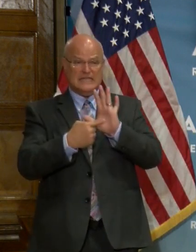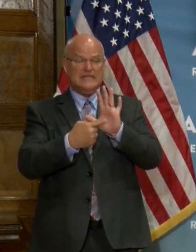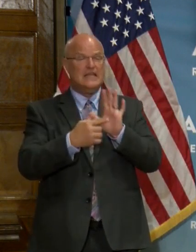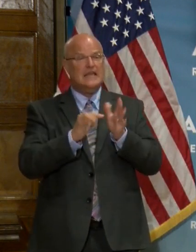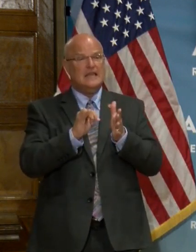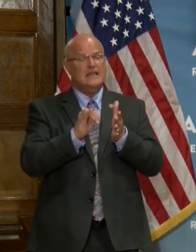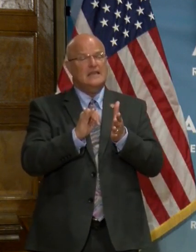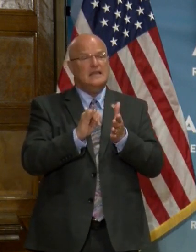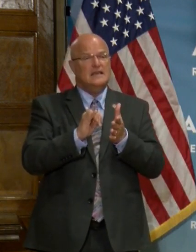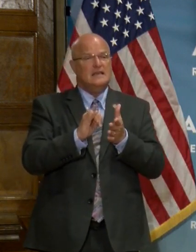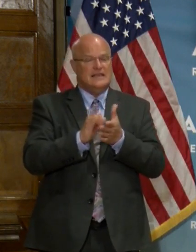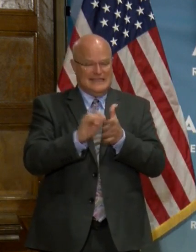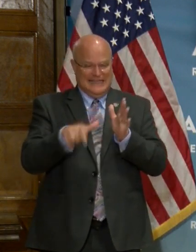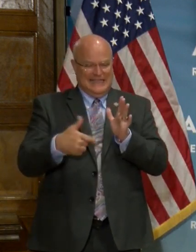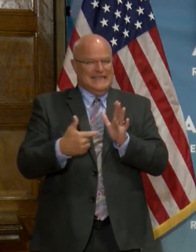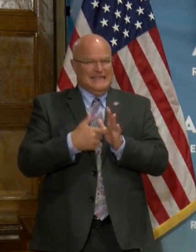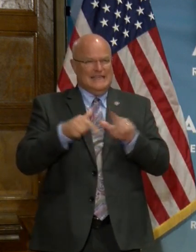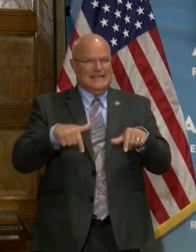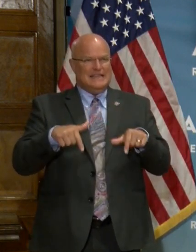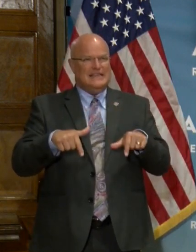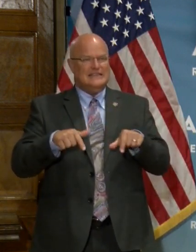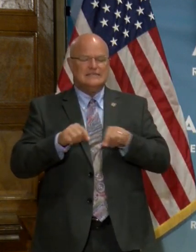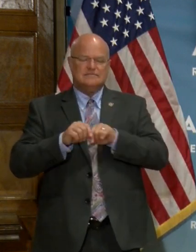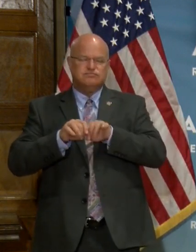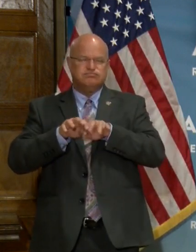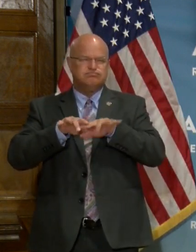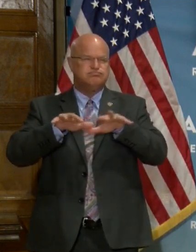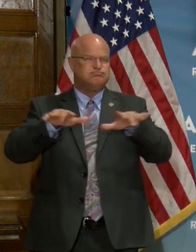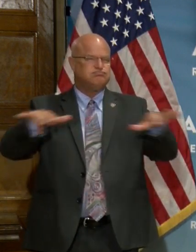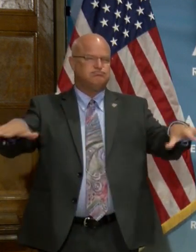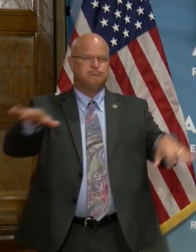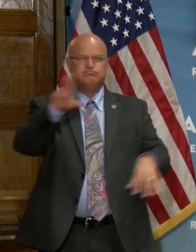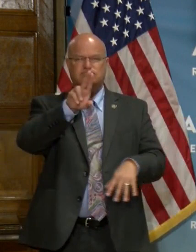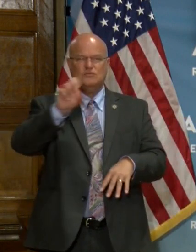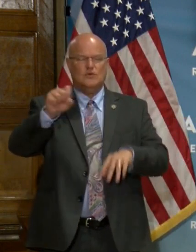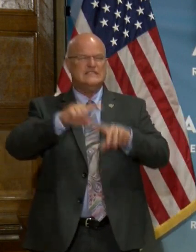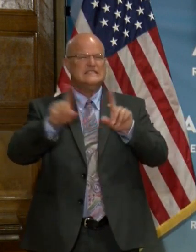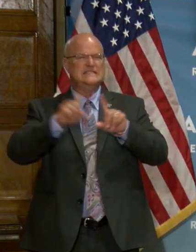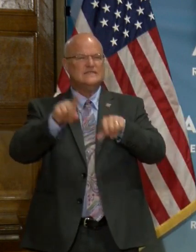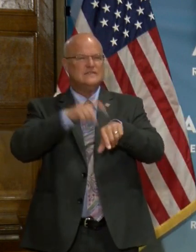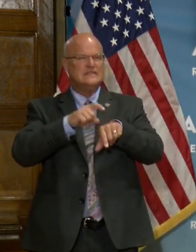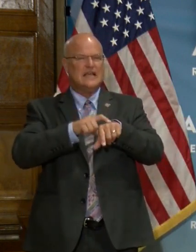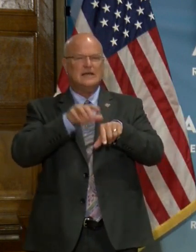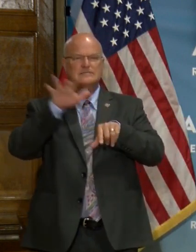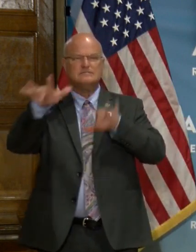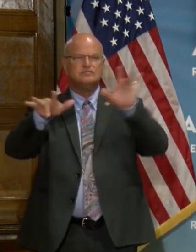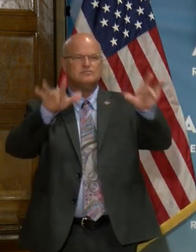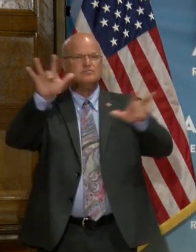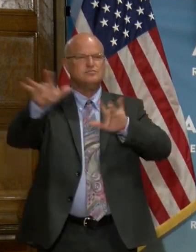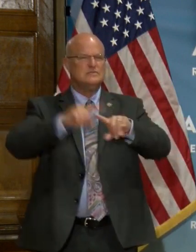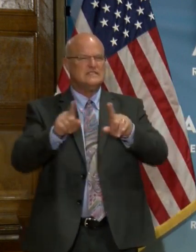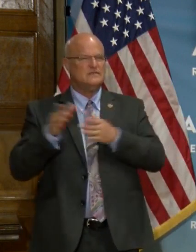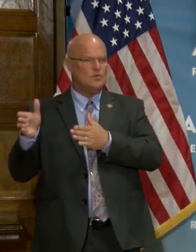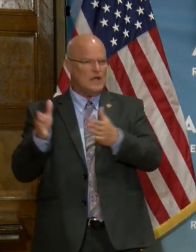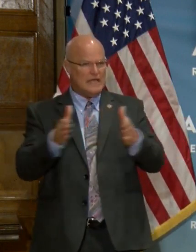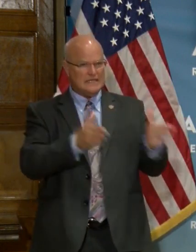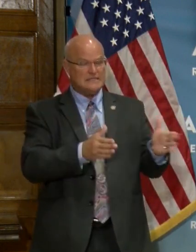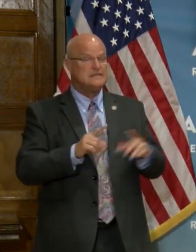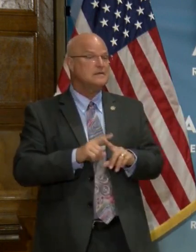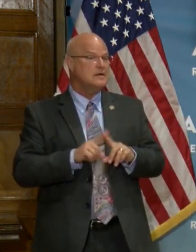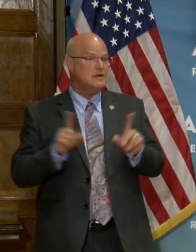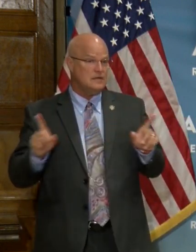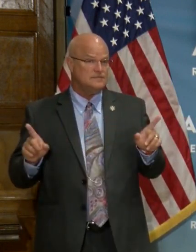that, this is flowing across the United States at different times and in different ways,